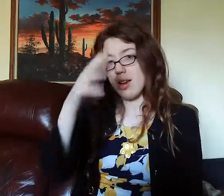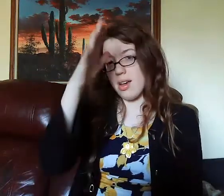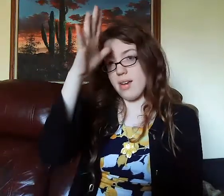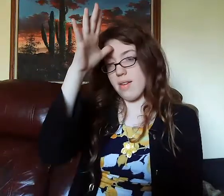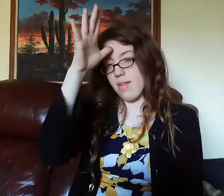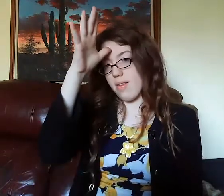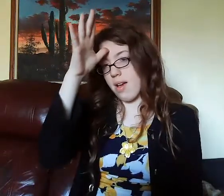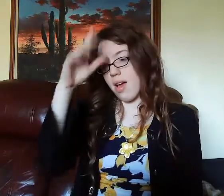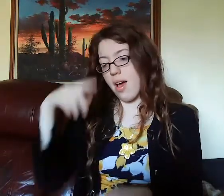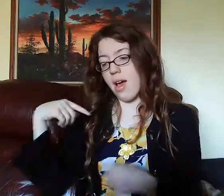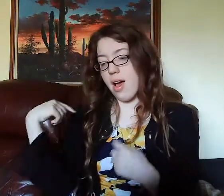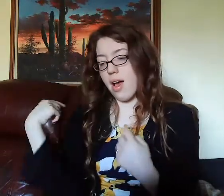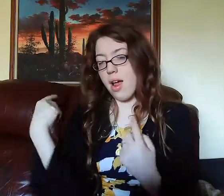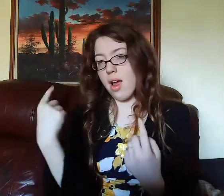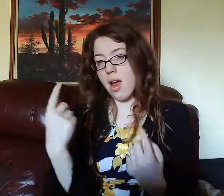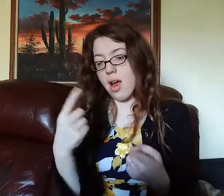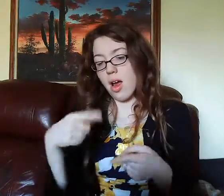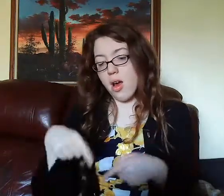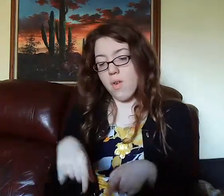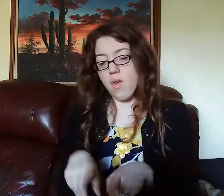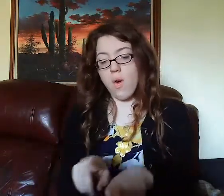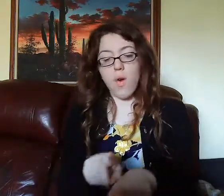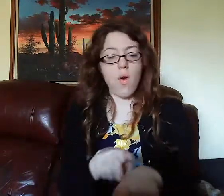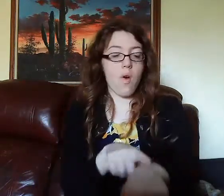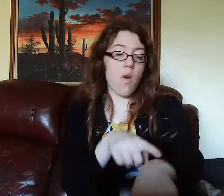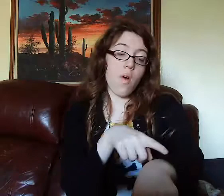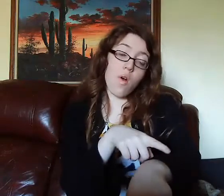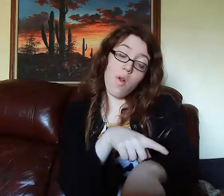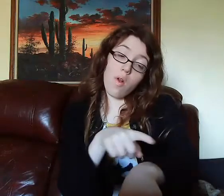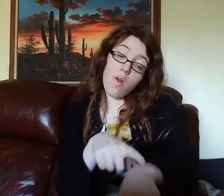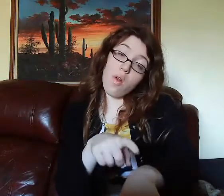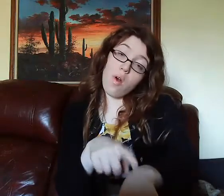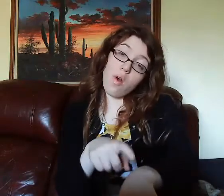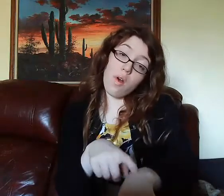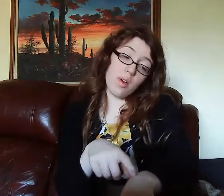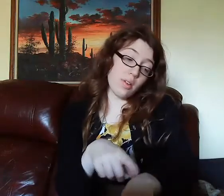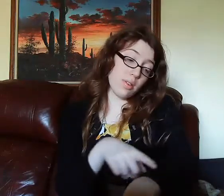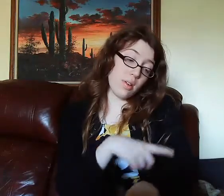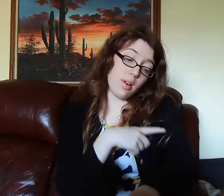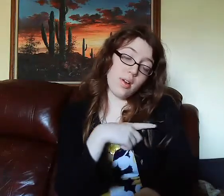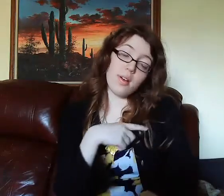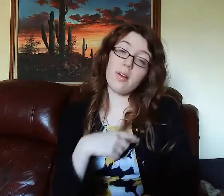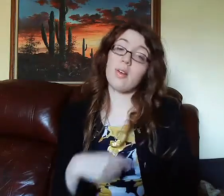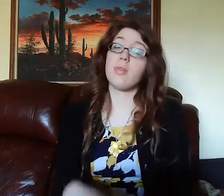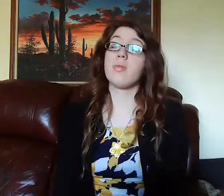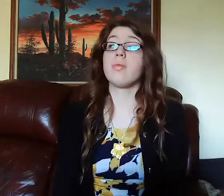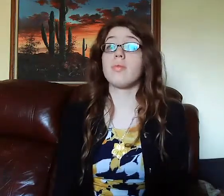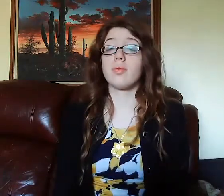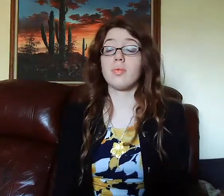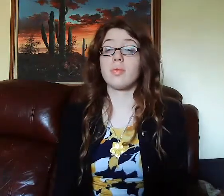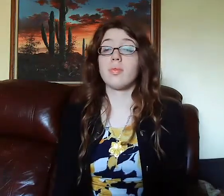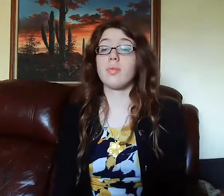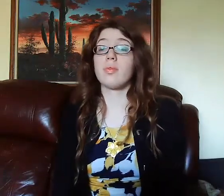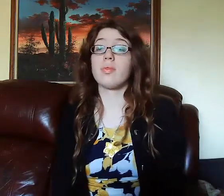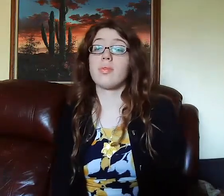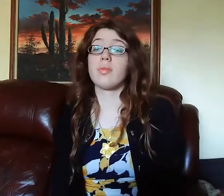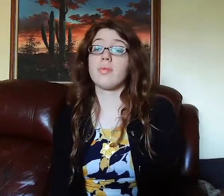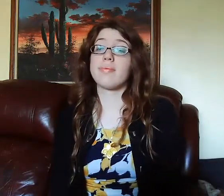a better friend a a long time And